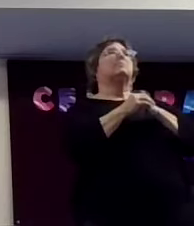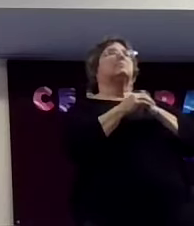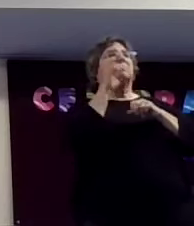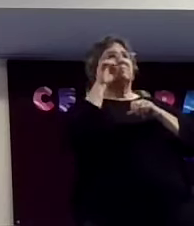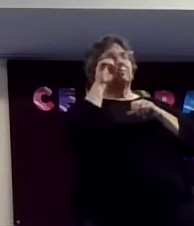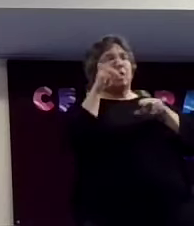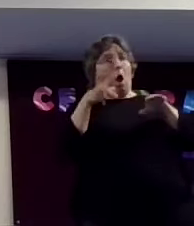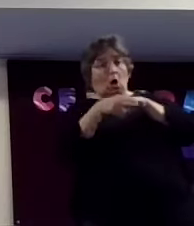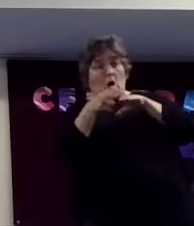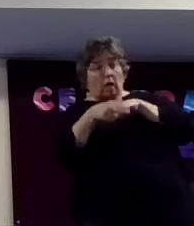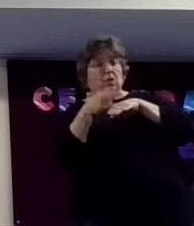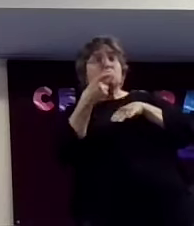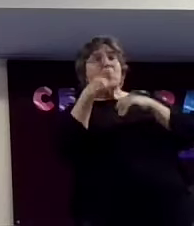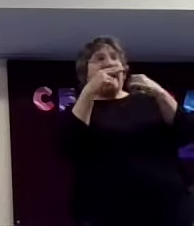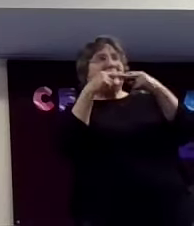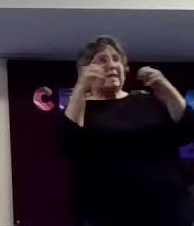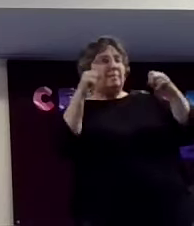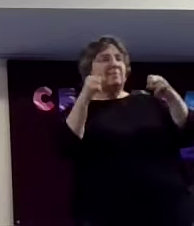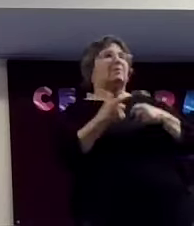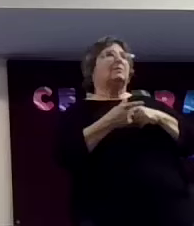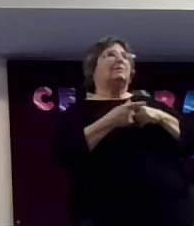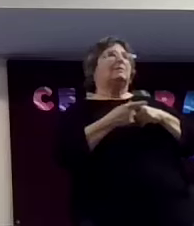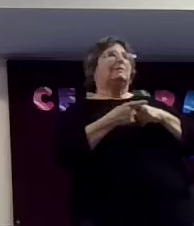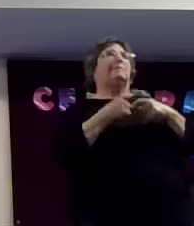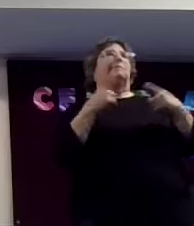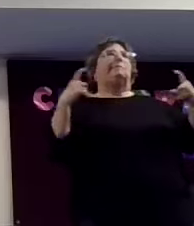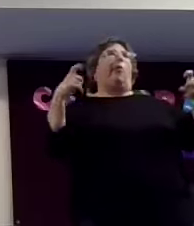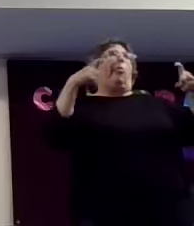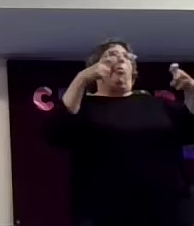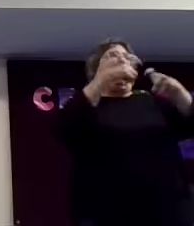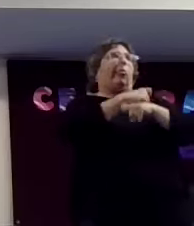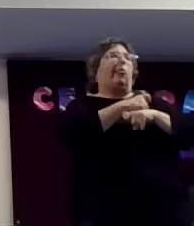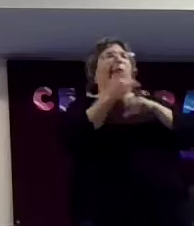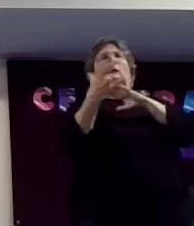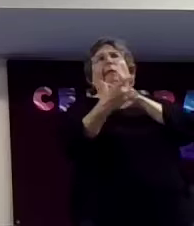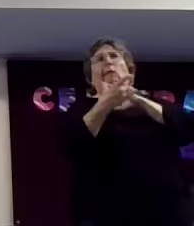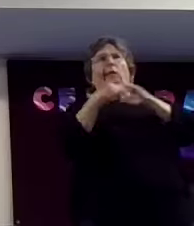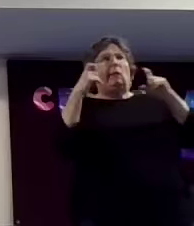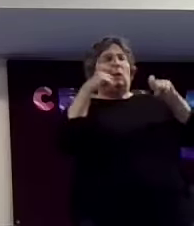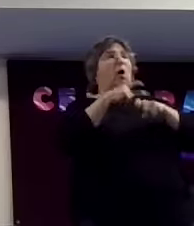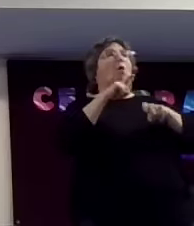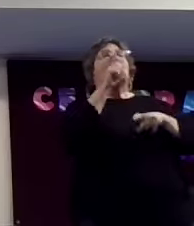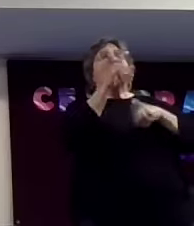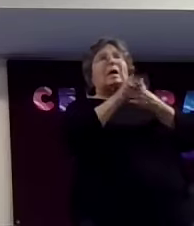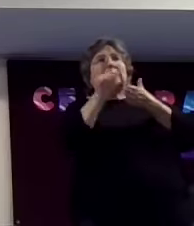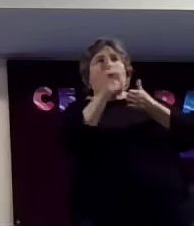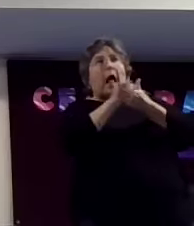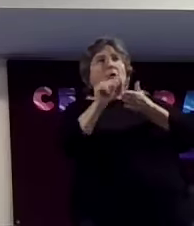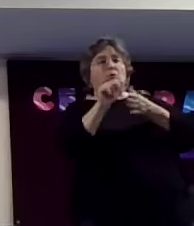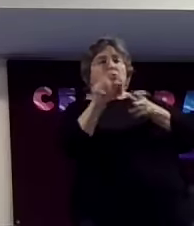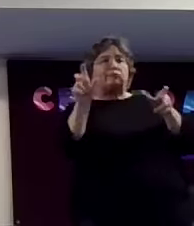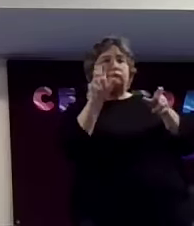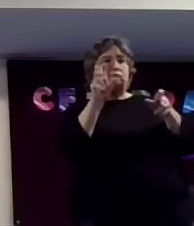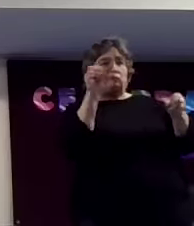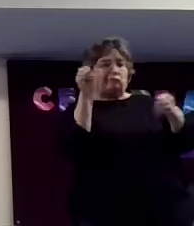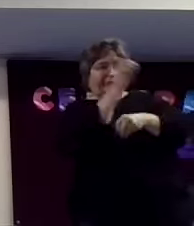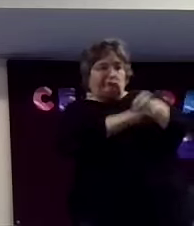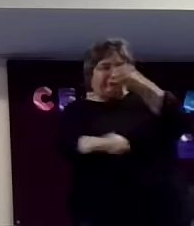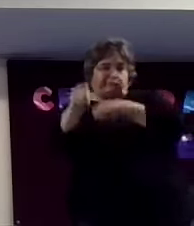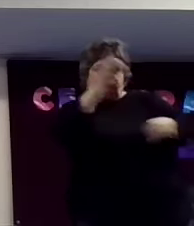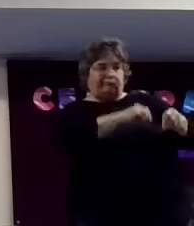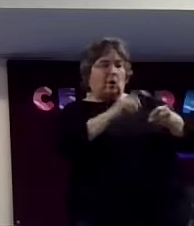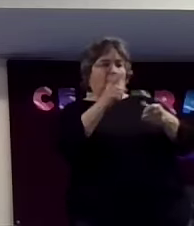to cut some of the red tape, the bureaucracy, make sure that we get dollars reallocated, take a look at